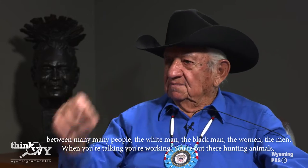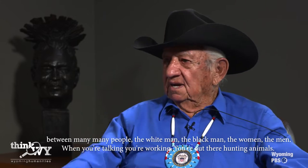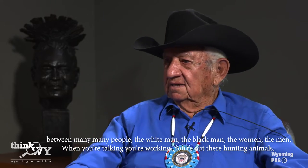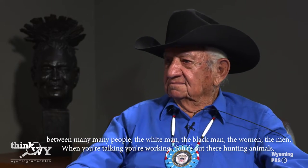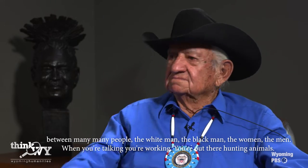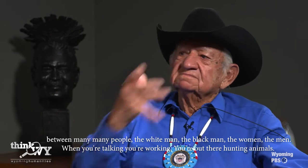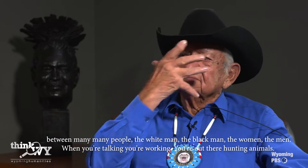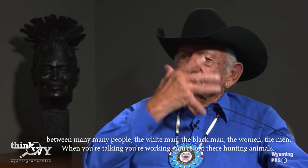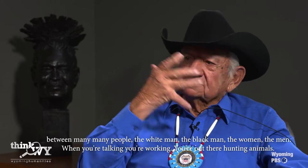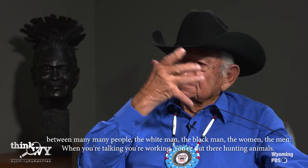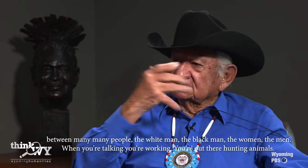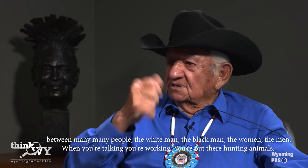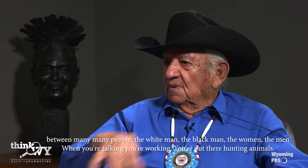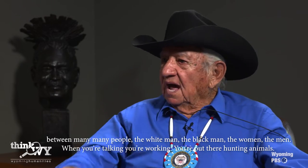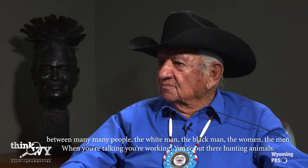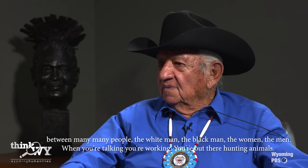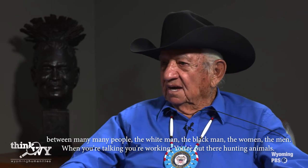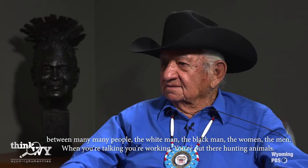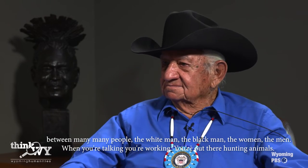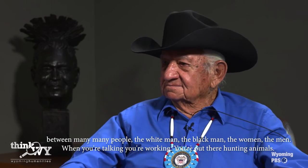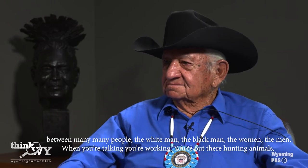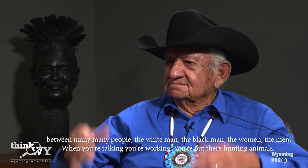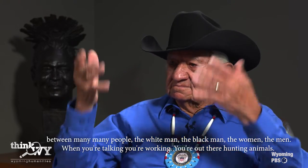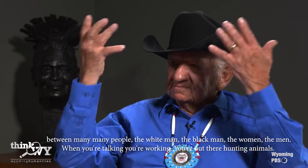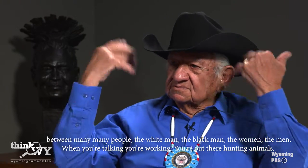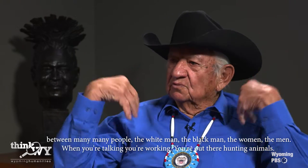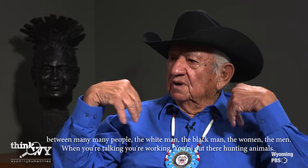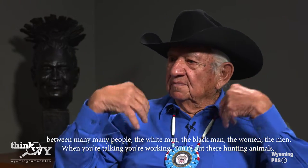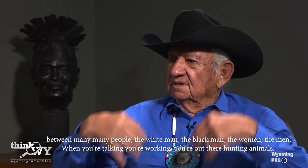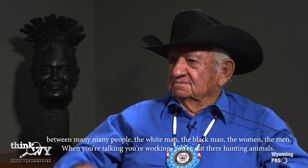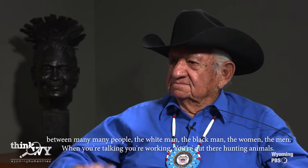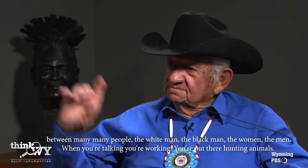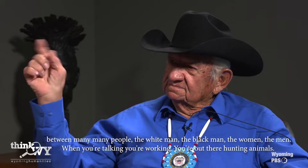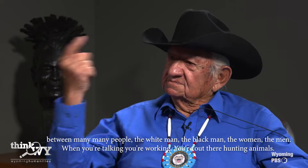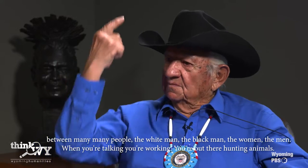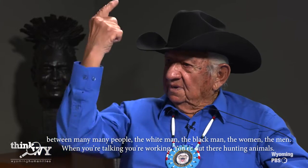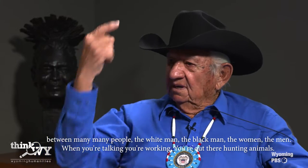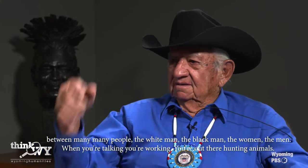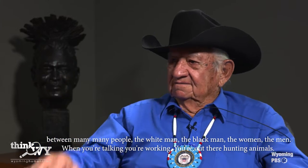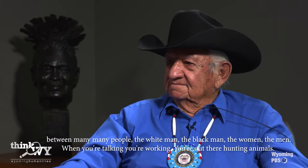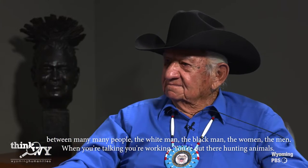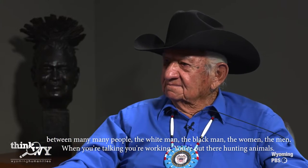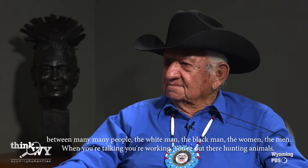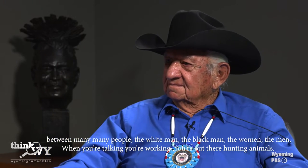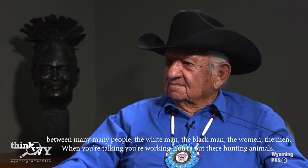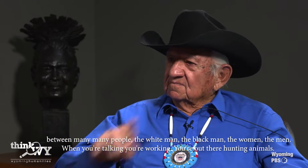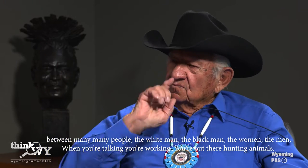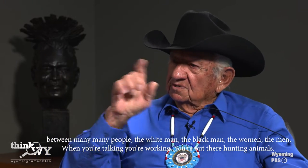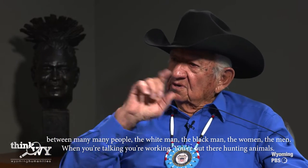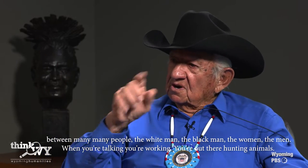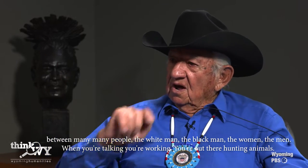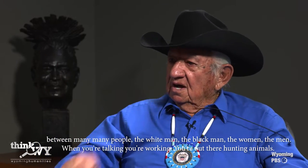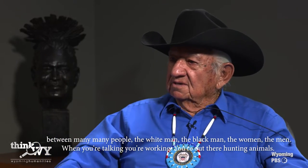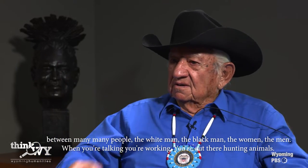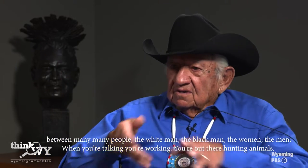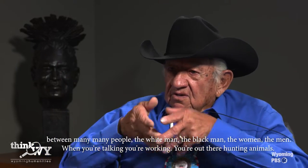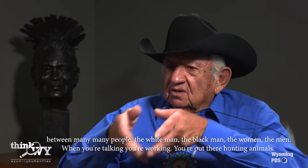man, the black man, the women, the men. When you're talking,